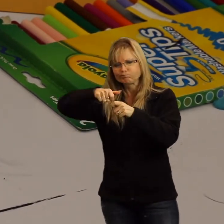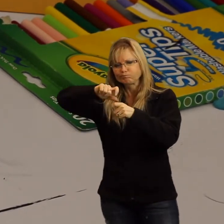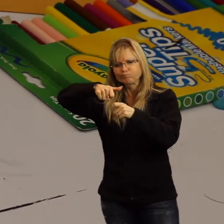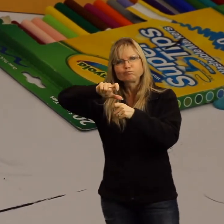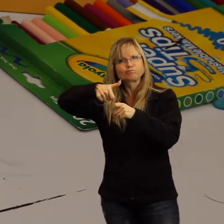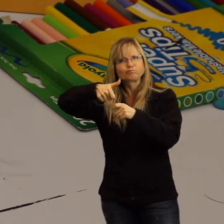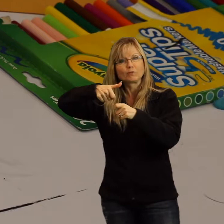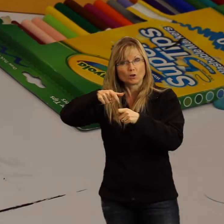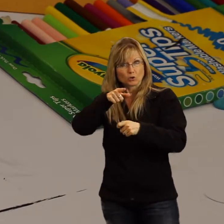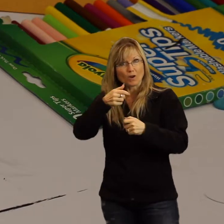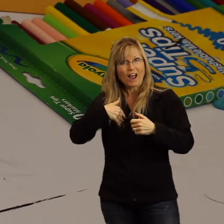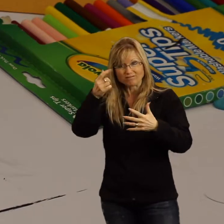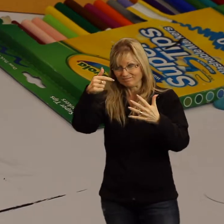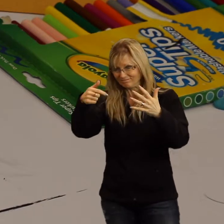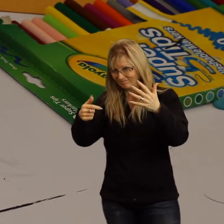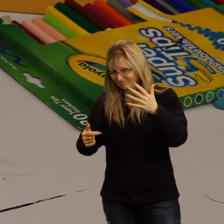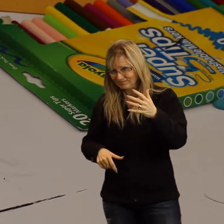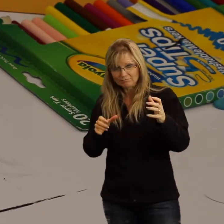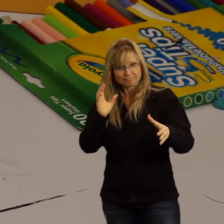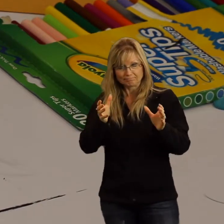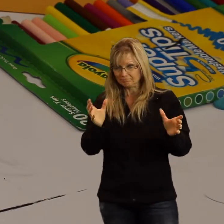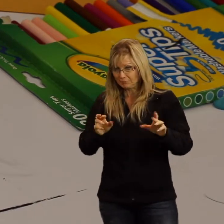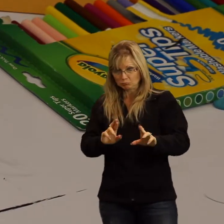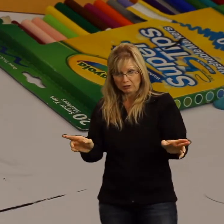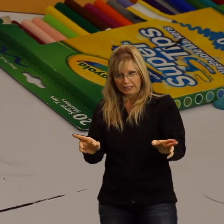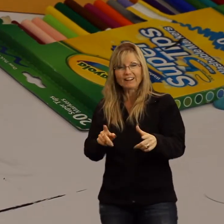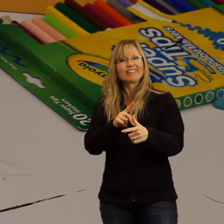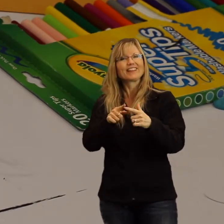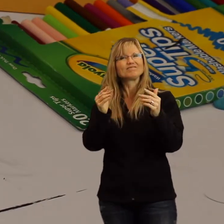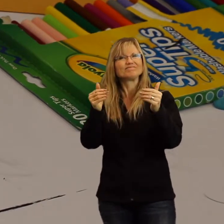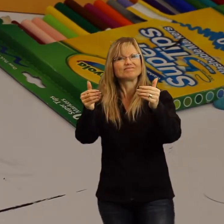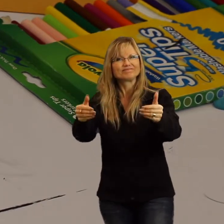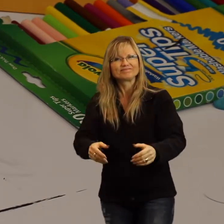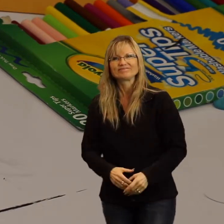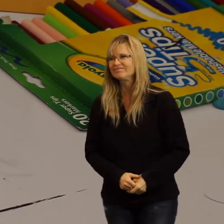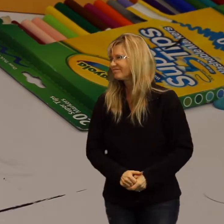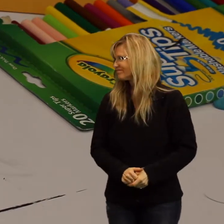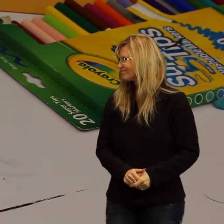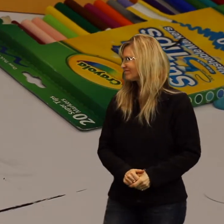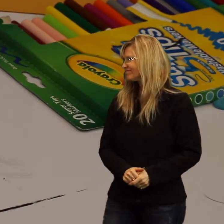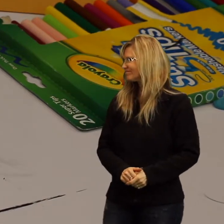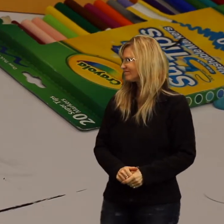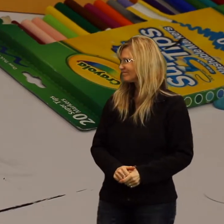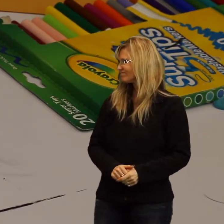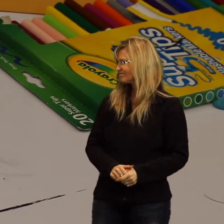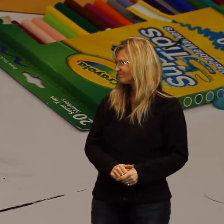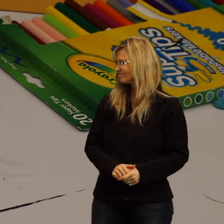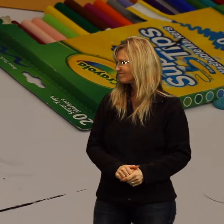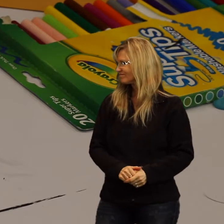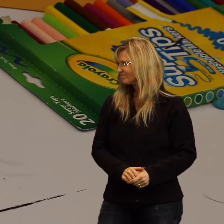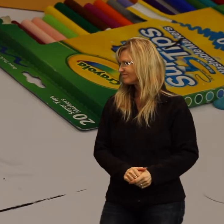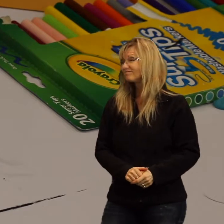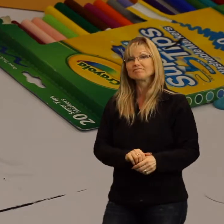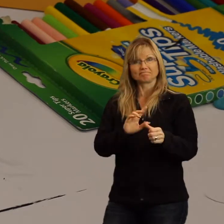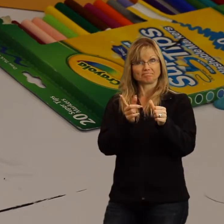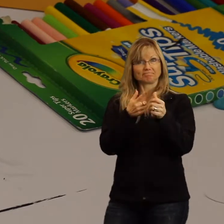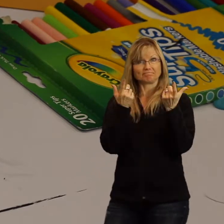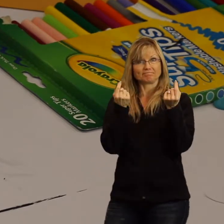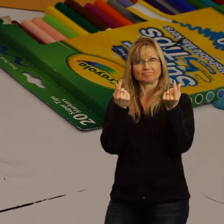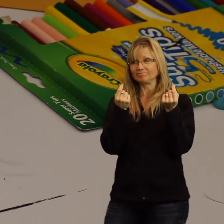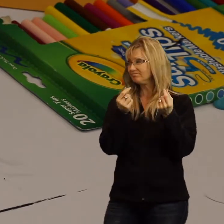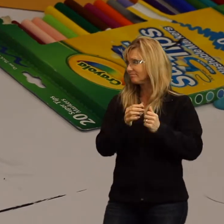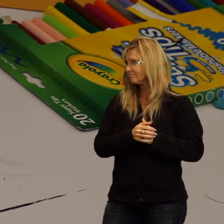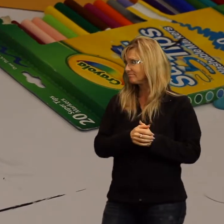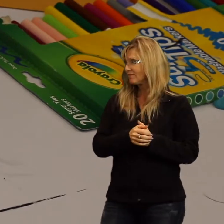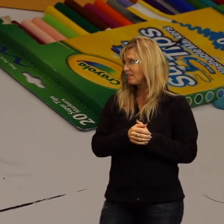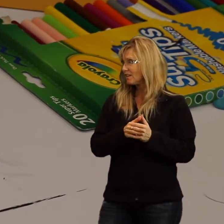those supplies, I'm ready to go. So the first step is that we're going to fold our paper